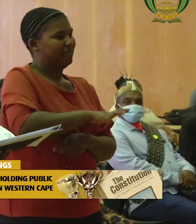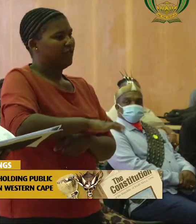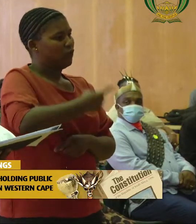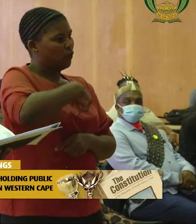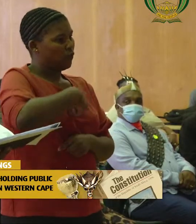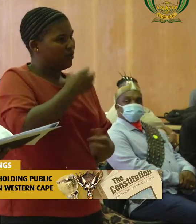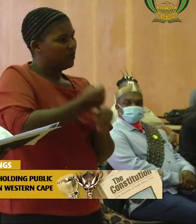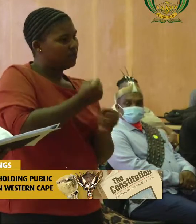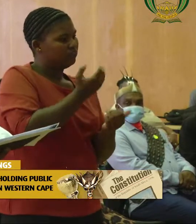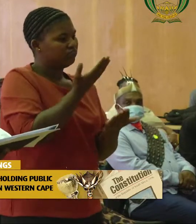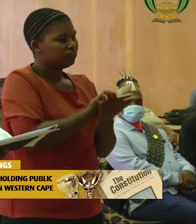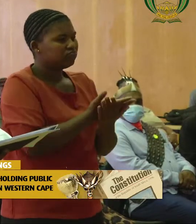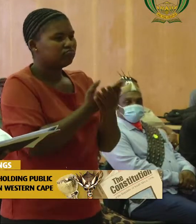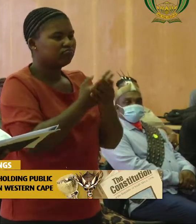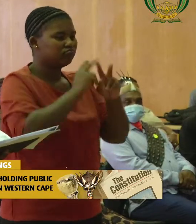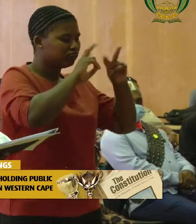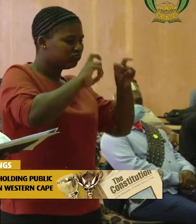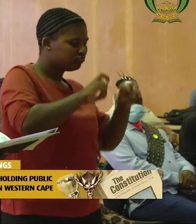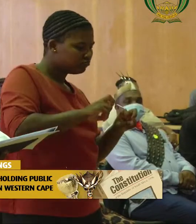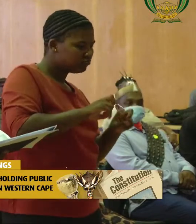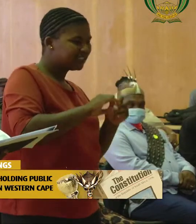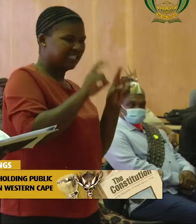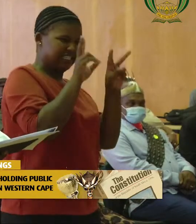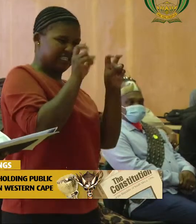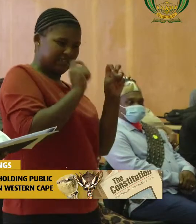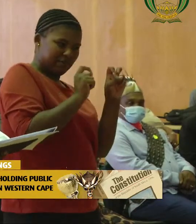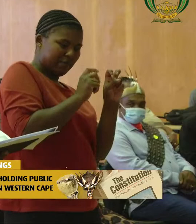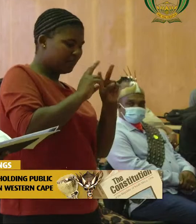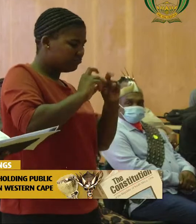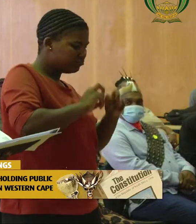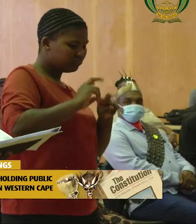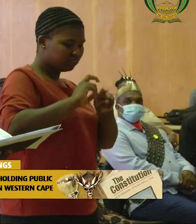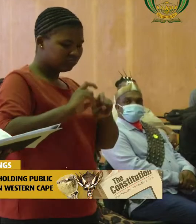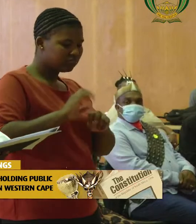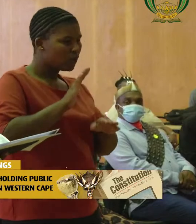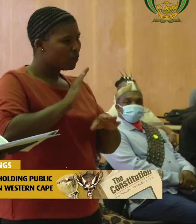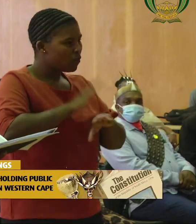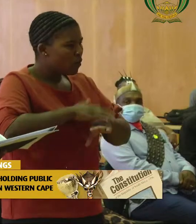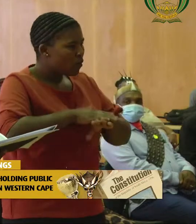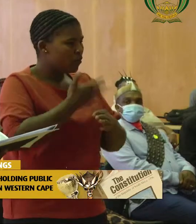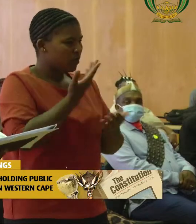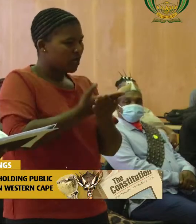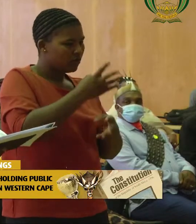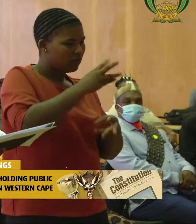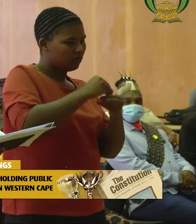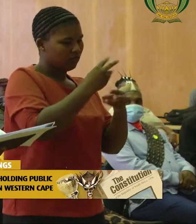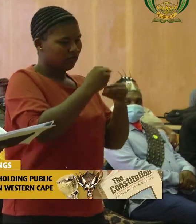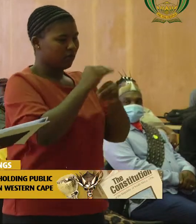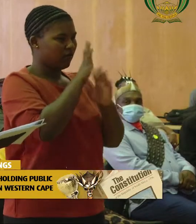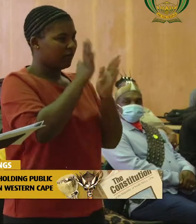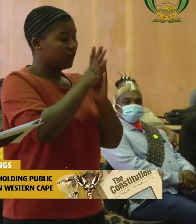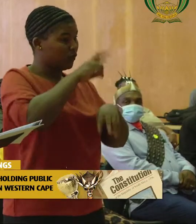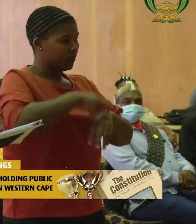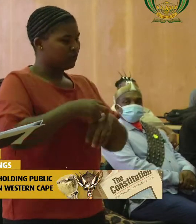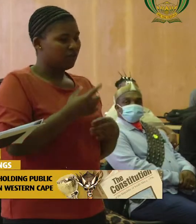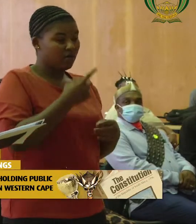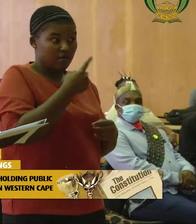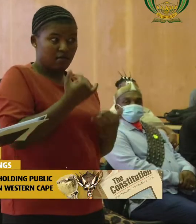the necessary research regarding the subject matter and make meaningful contributions. Because for